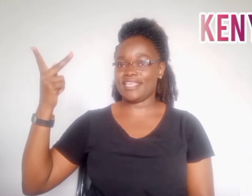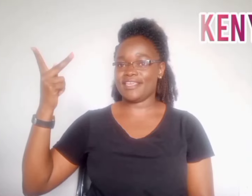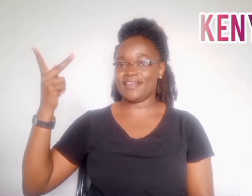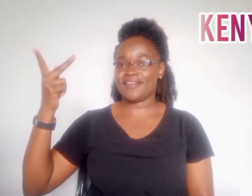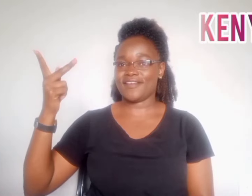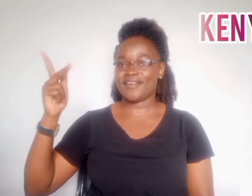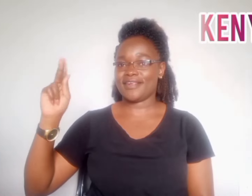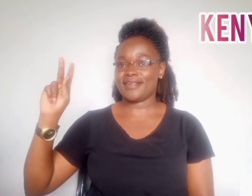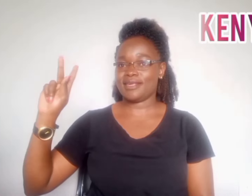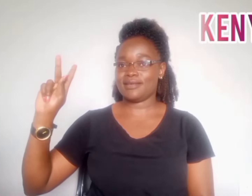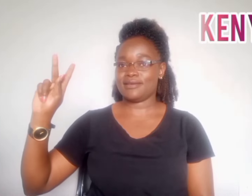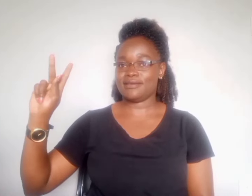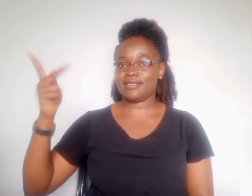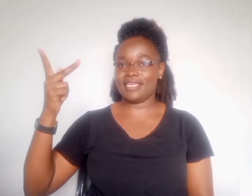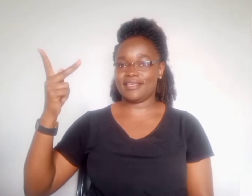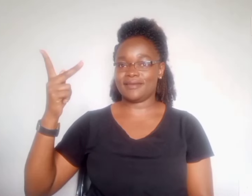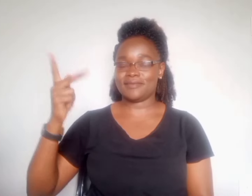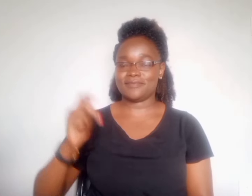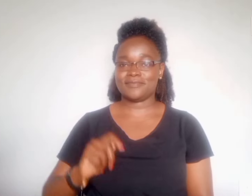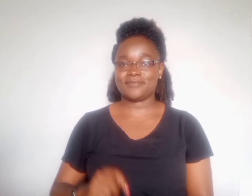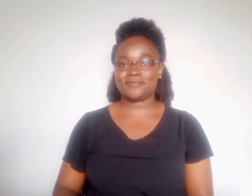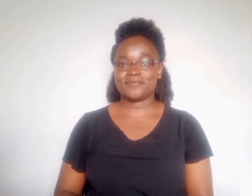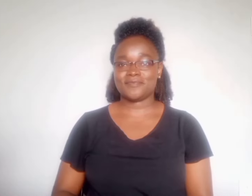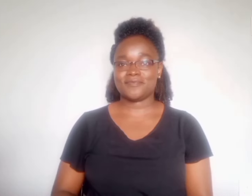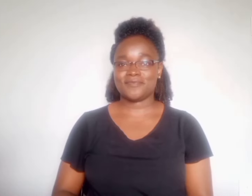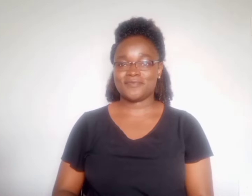Kenya. Kenya.